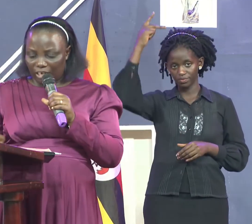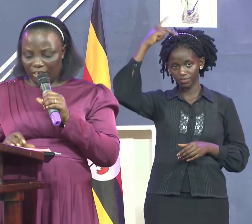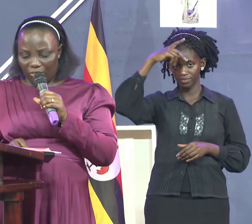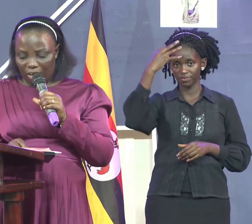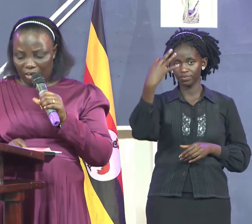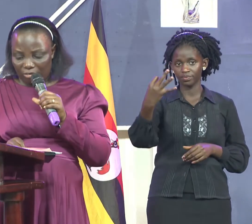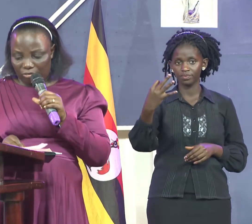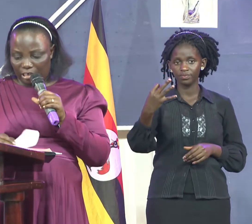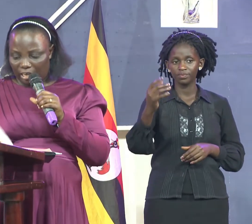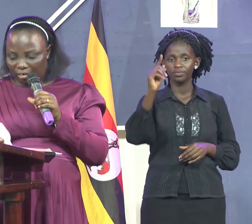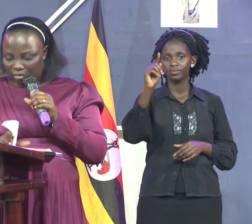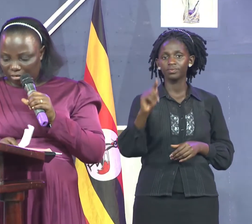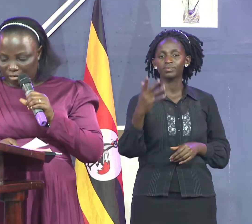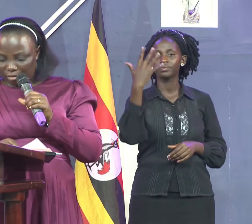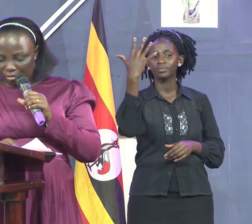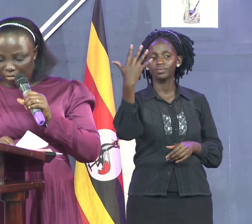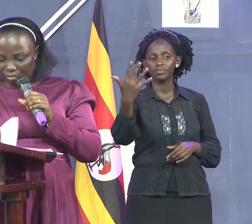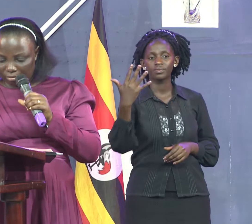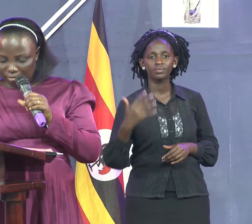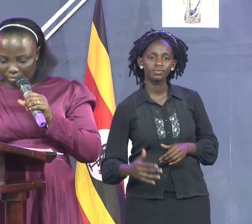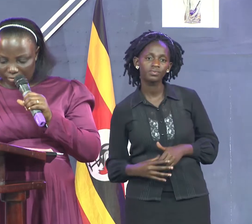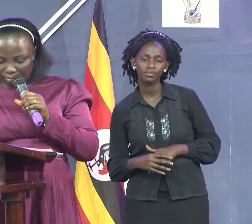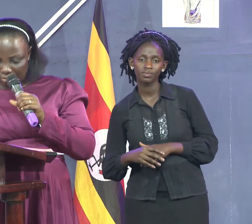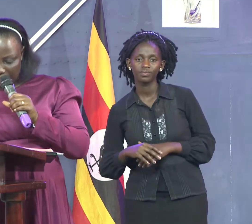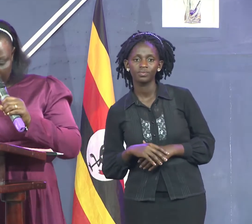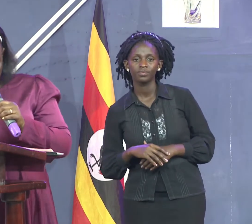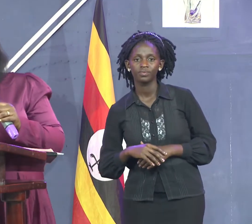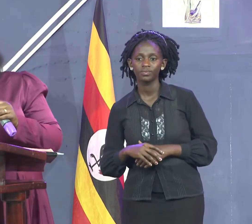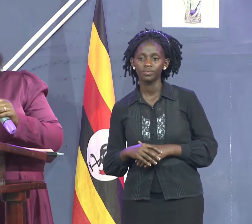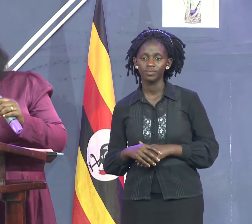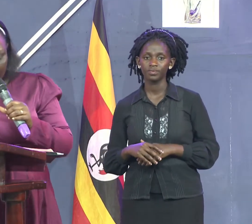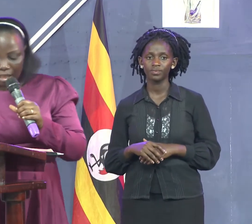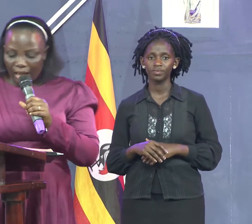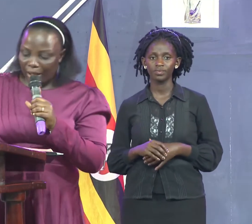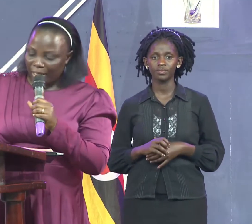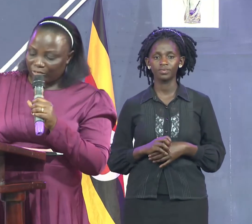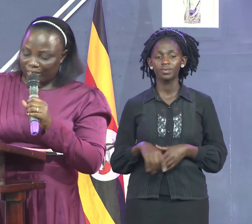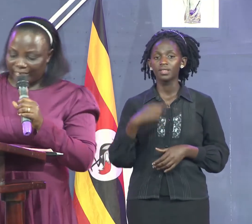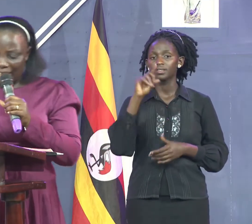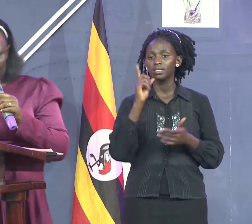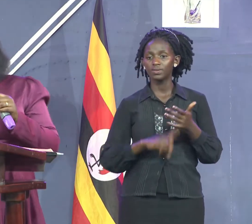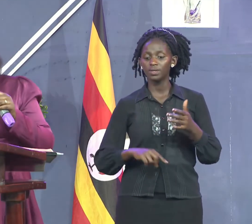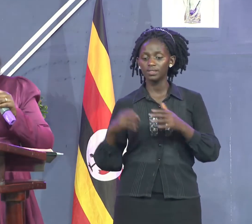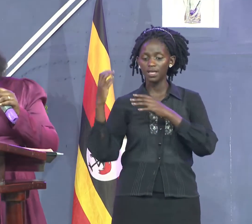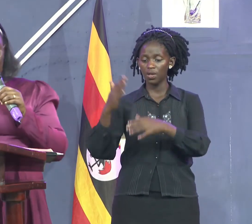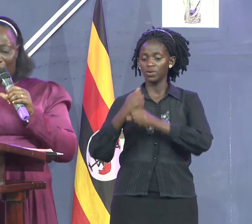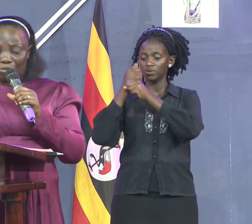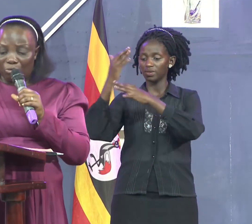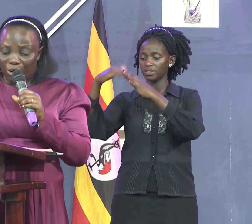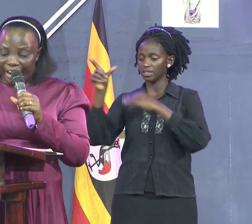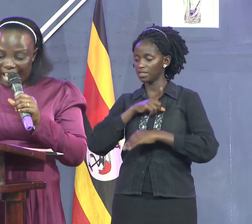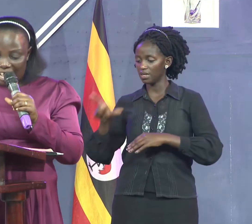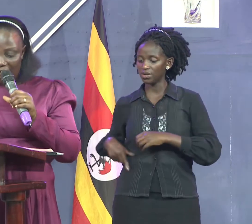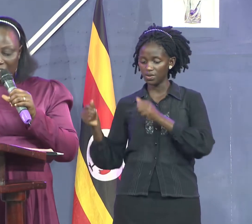satu olunyelirirwa kutano. Proverbs 3 verse 5. Agambye nti wesigenga Mukama n'omutima